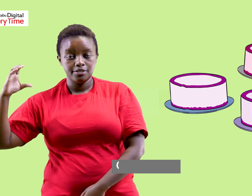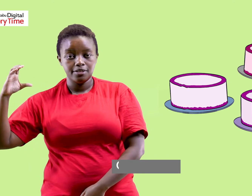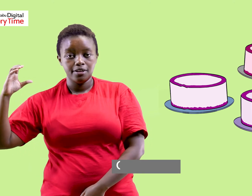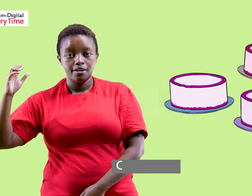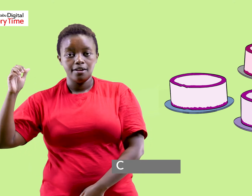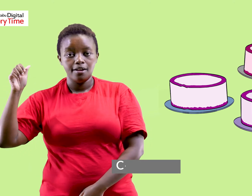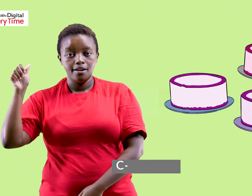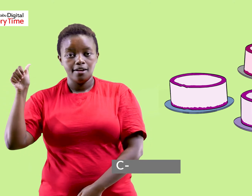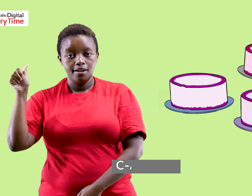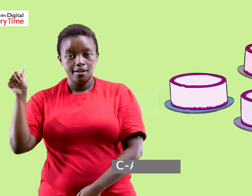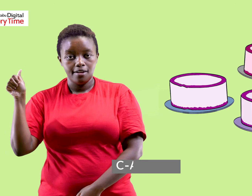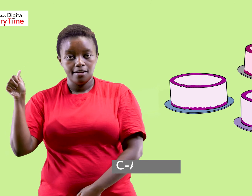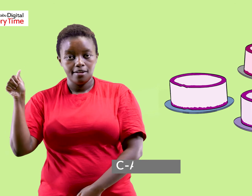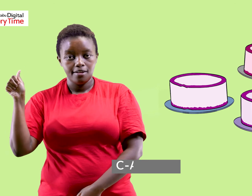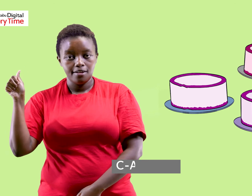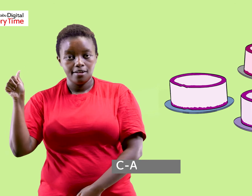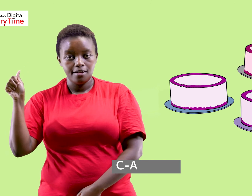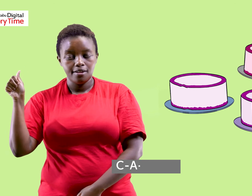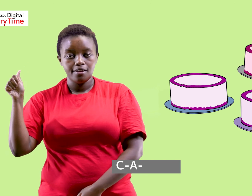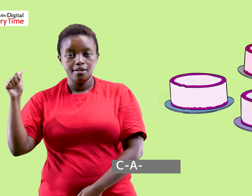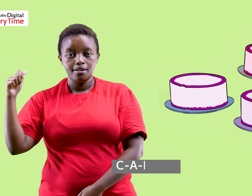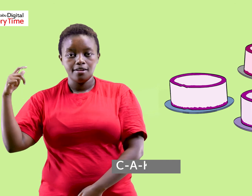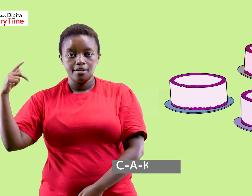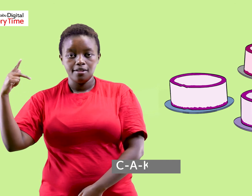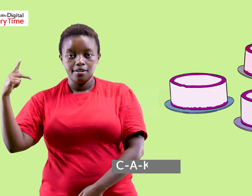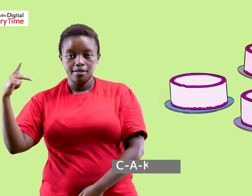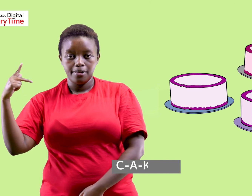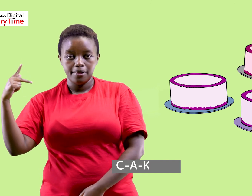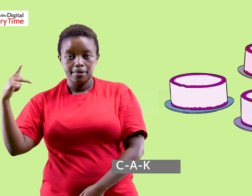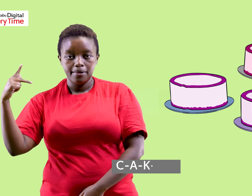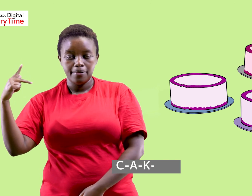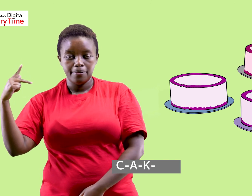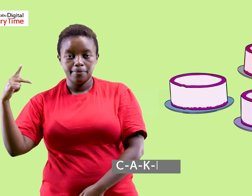C. A. K.